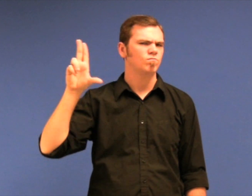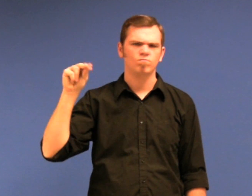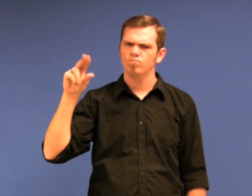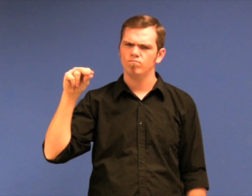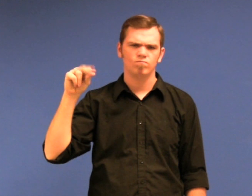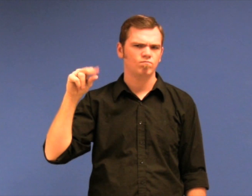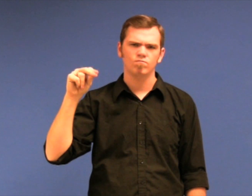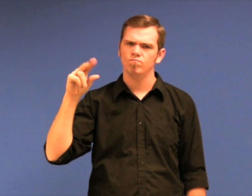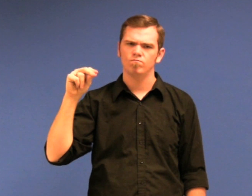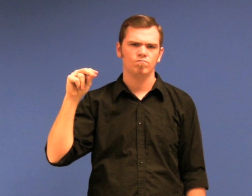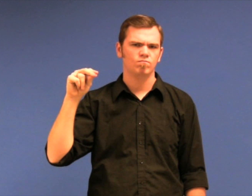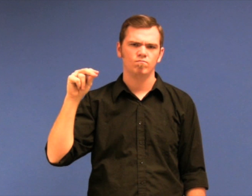No.